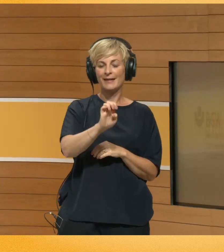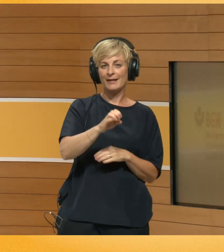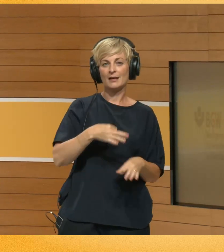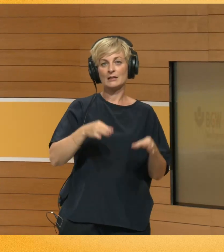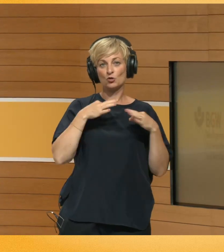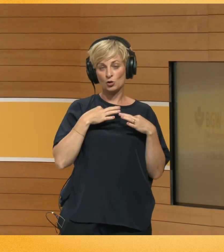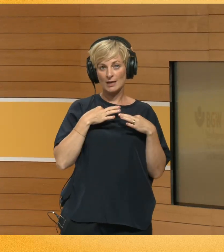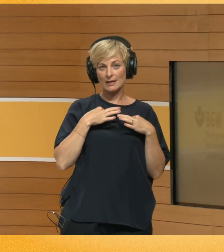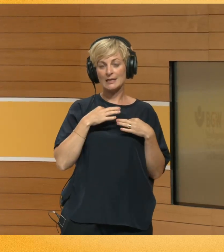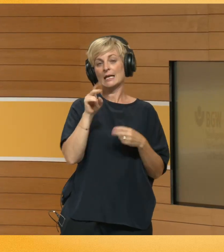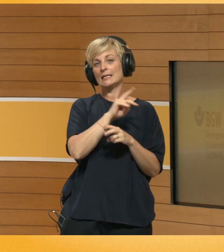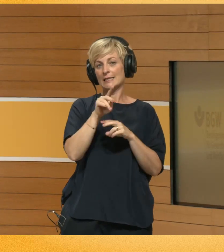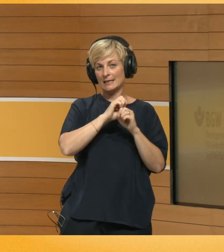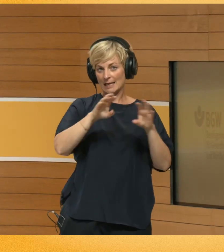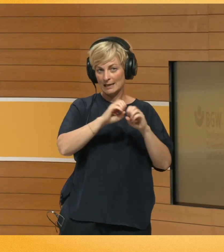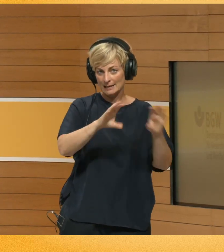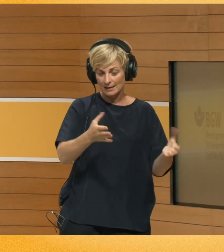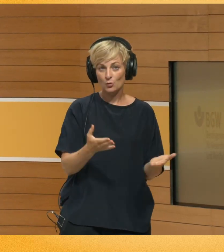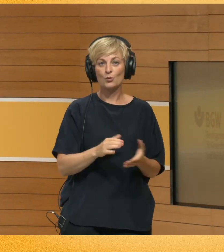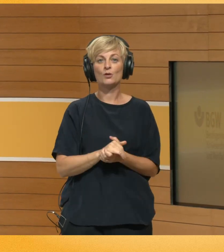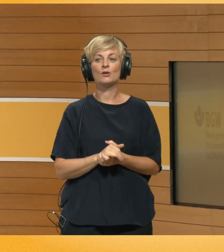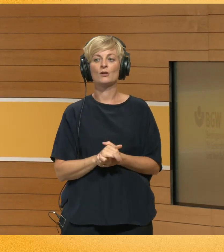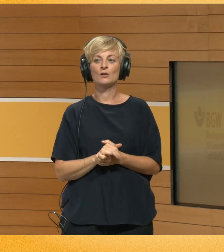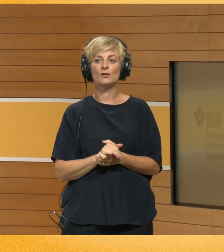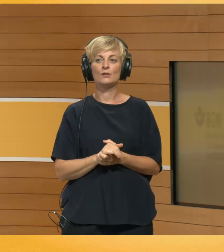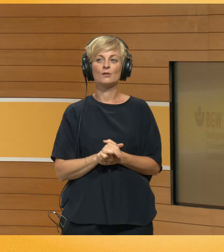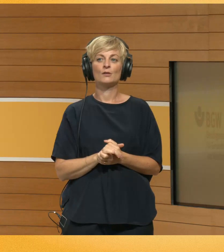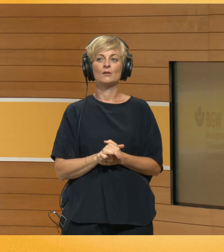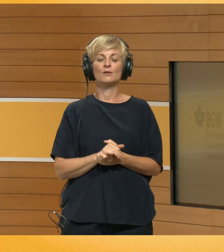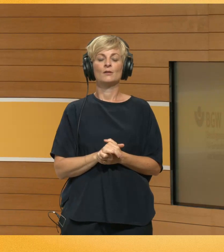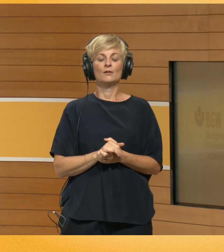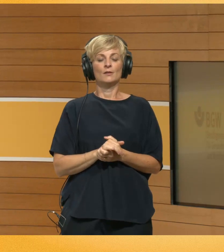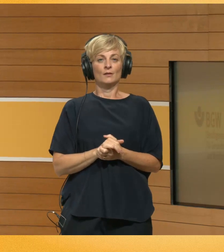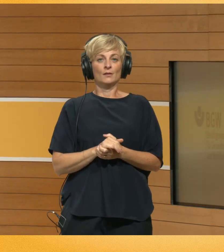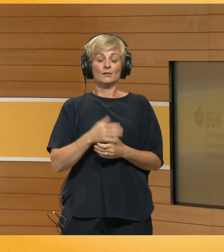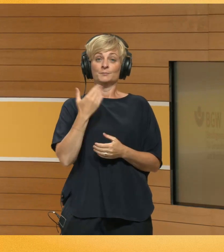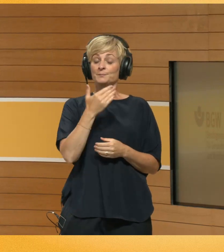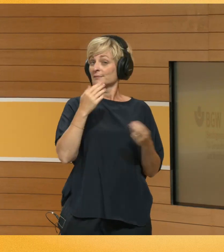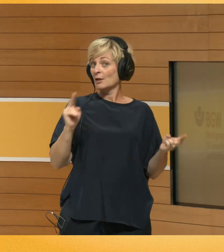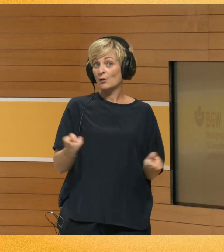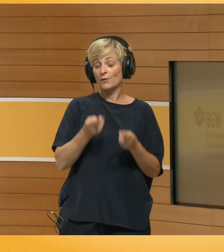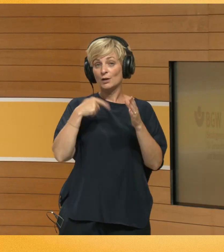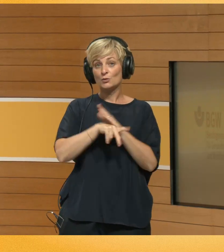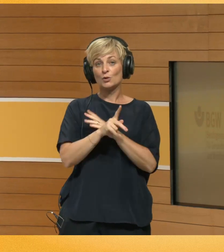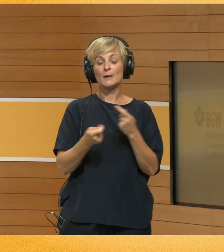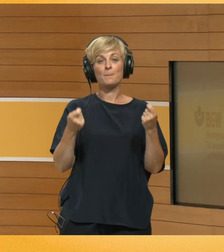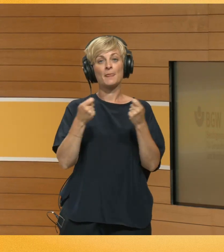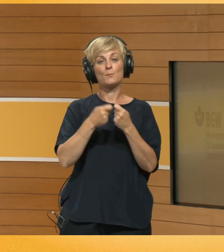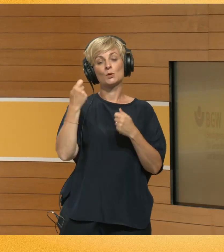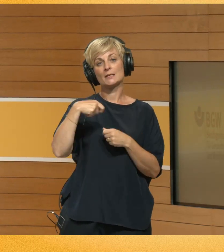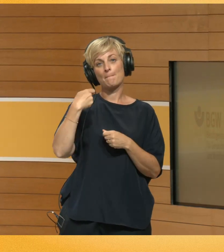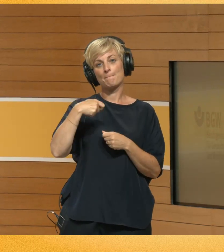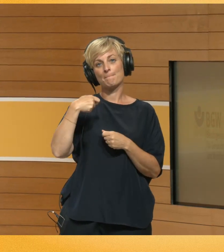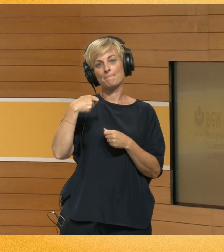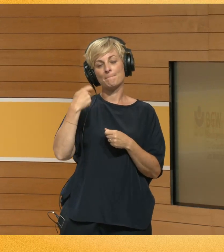funded by the German Federal Ministry of Education and Research. So it's, again, a German-Ghanaian project, and he's